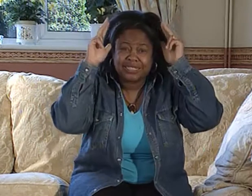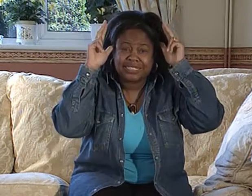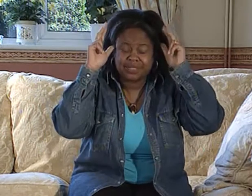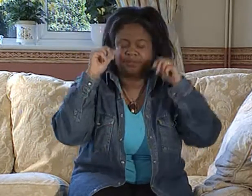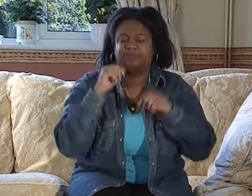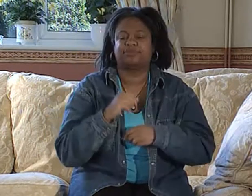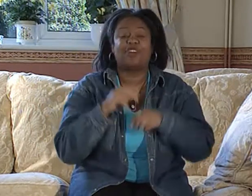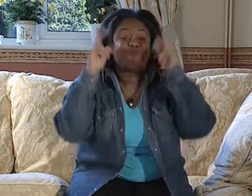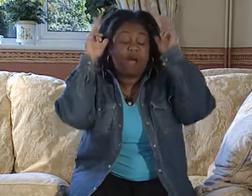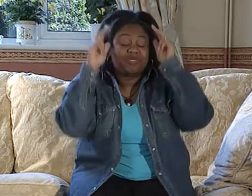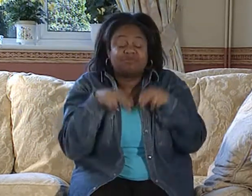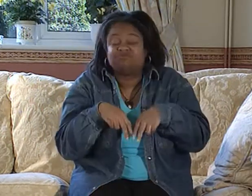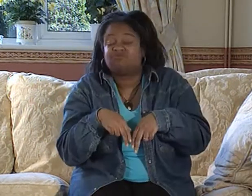rabbit quickly.